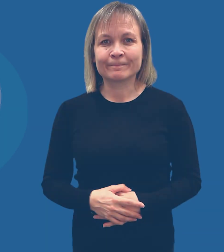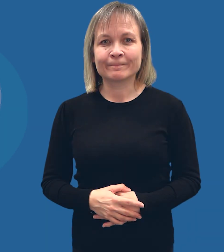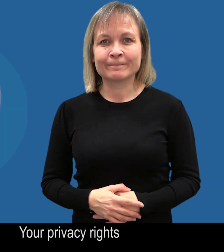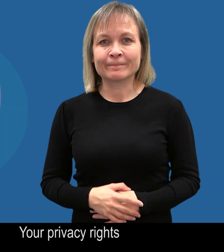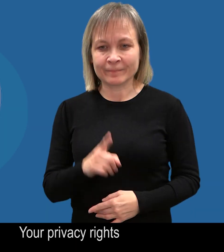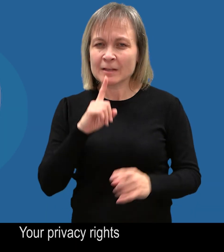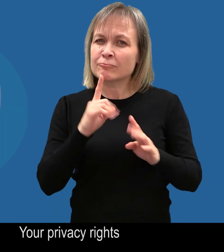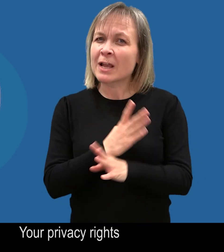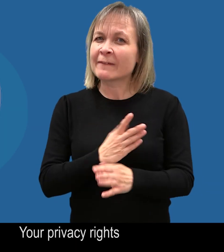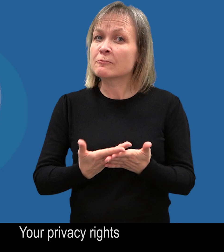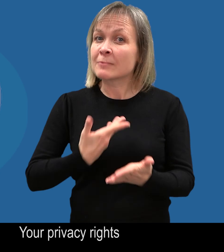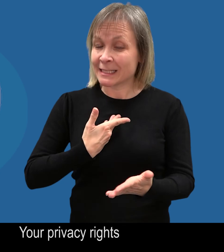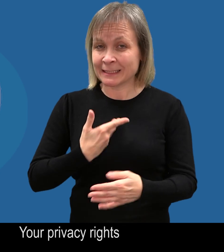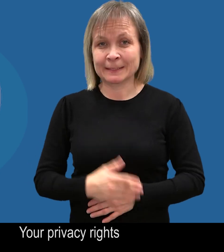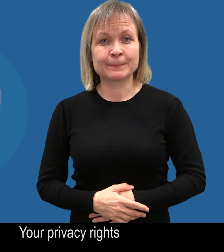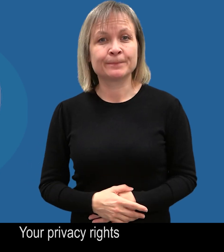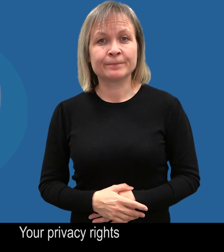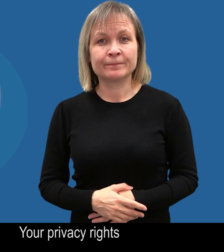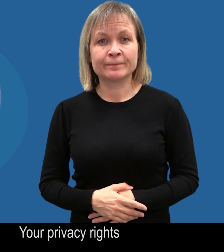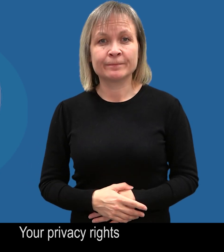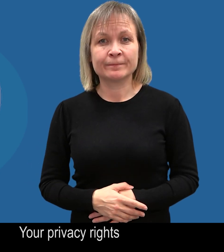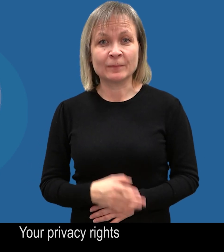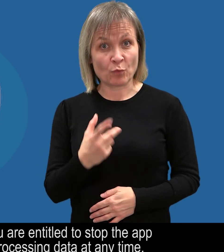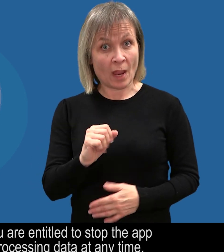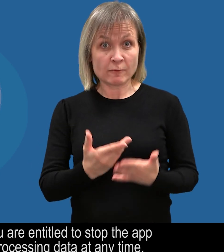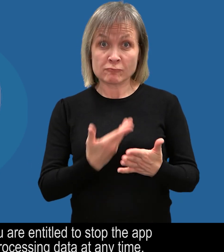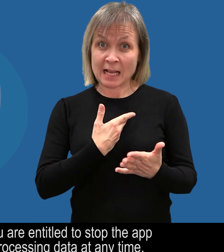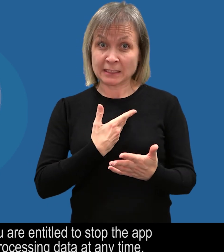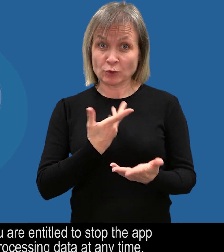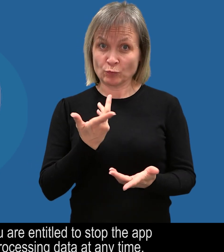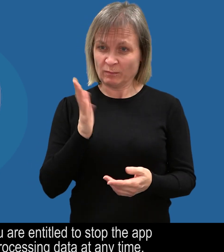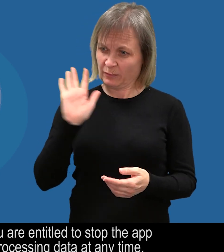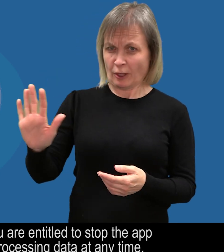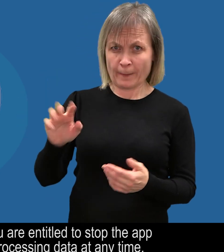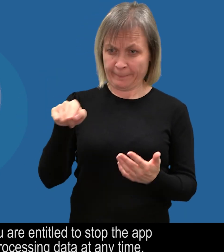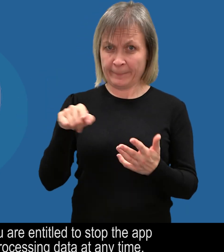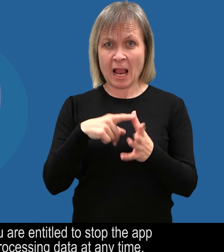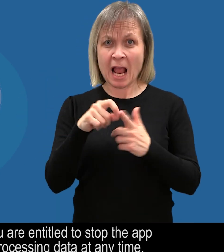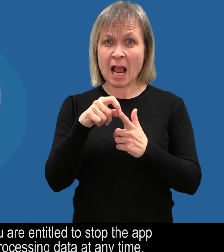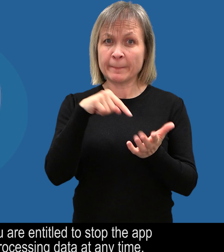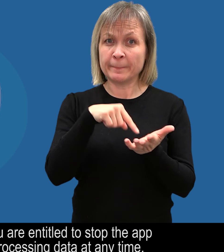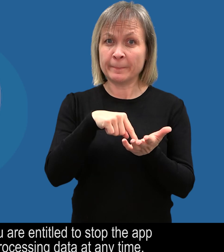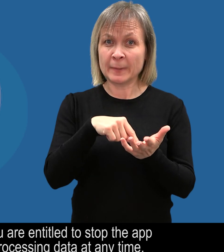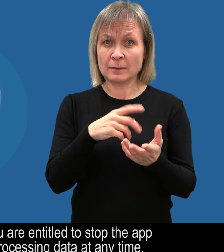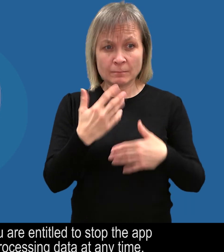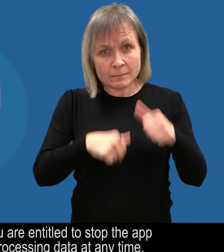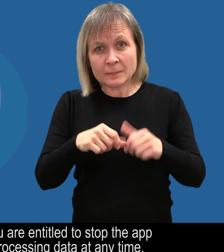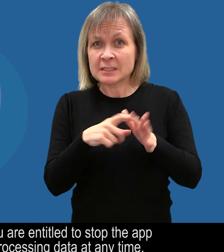Your privacy rights. You are entitled to stop the app processing data